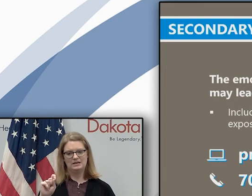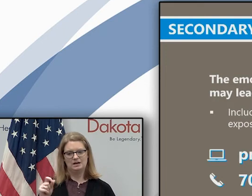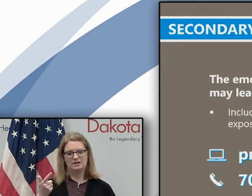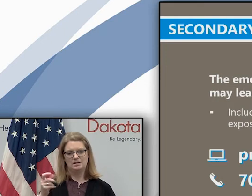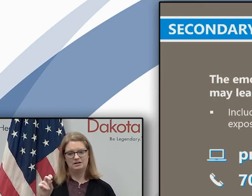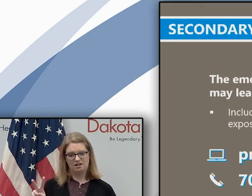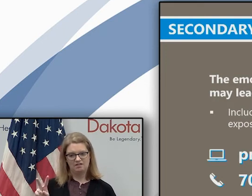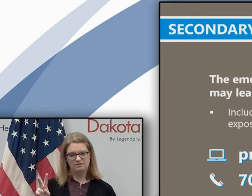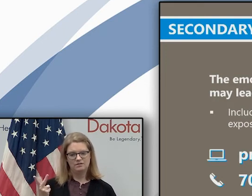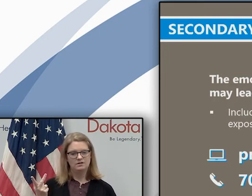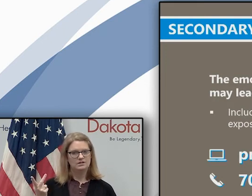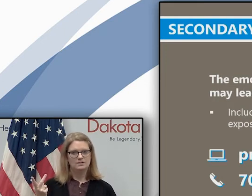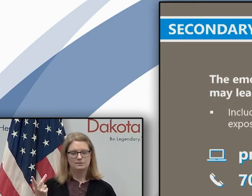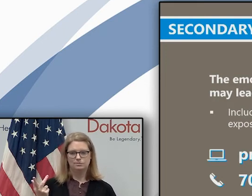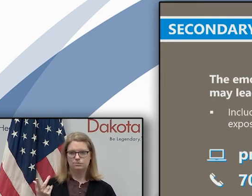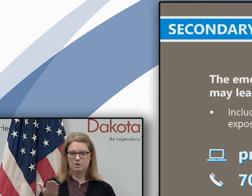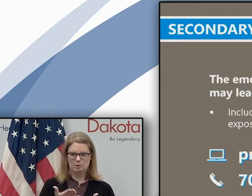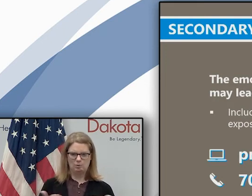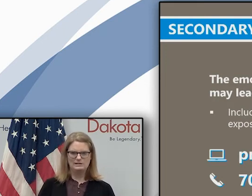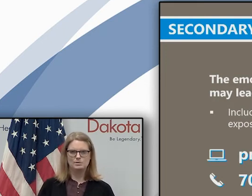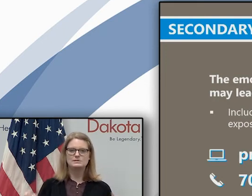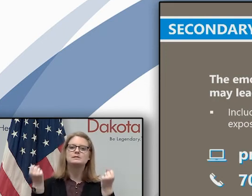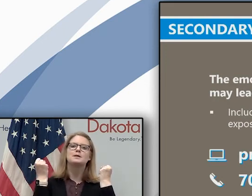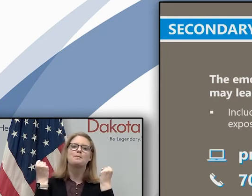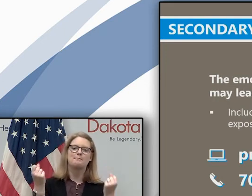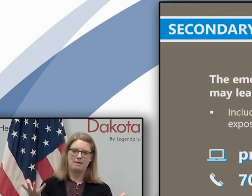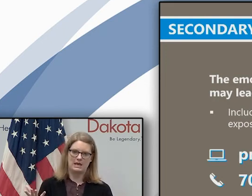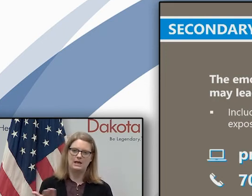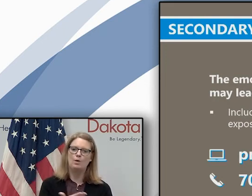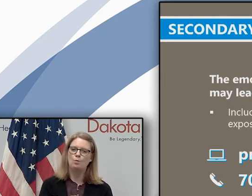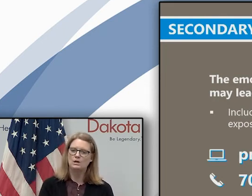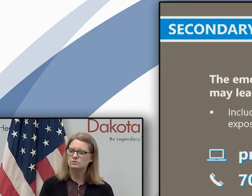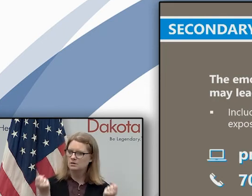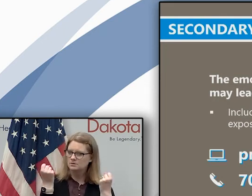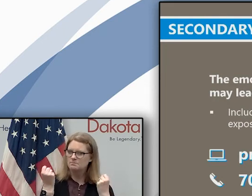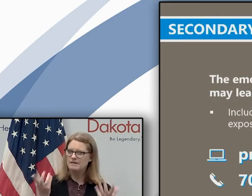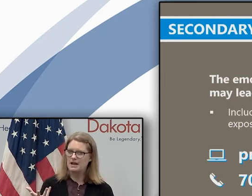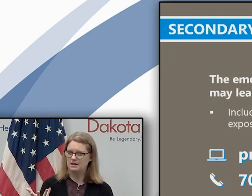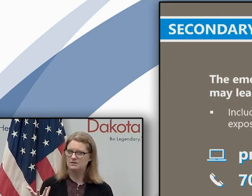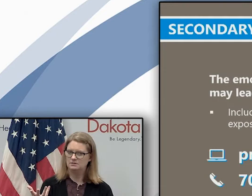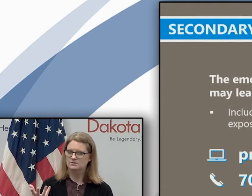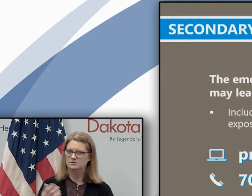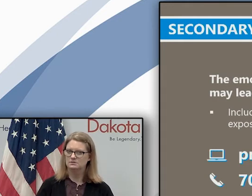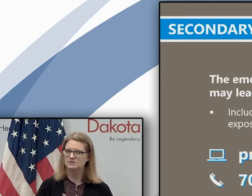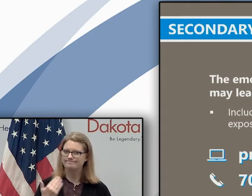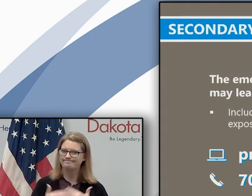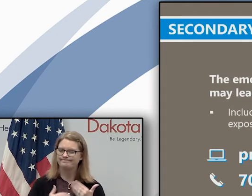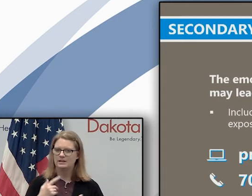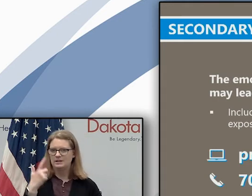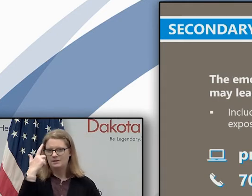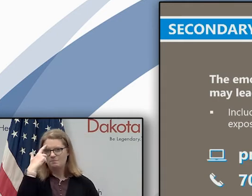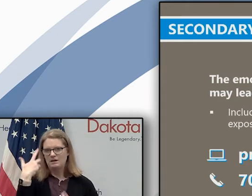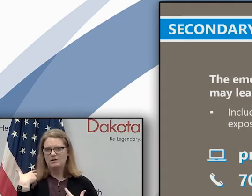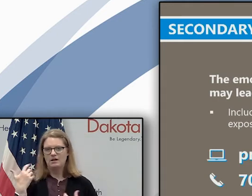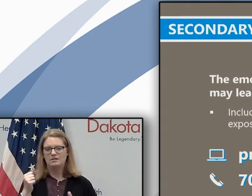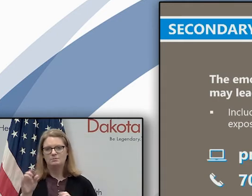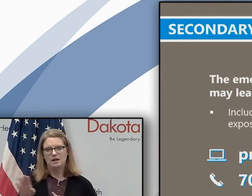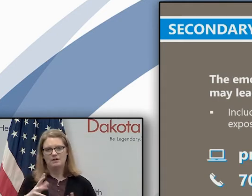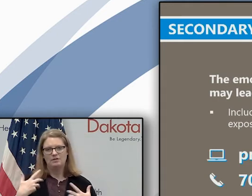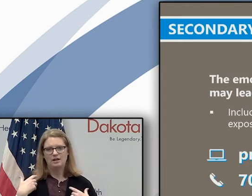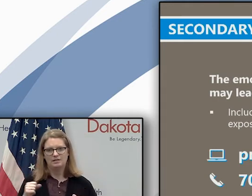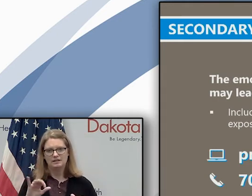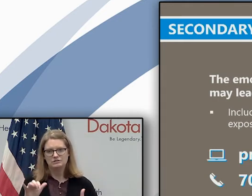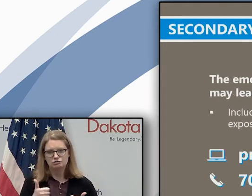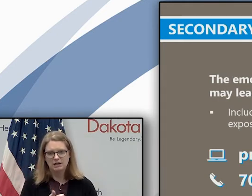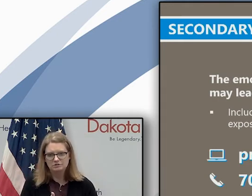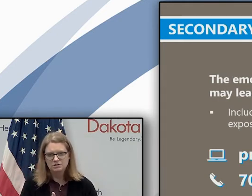behavioralhealth.nd.gov. Check it out. There's lots of great resources out there to help you get through the mental and behavioral health challenges of this